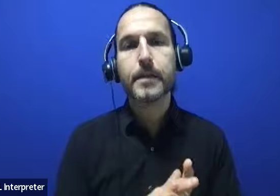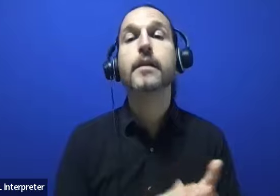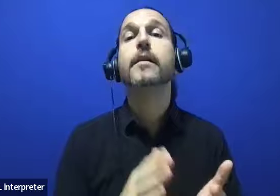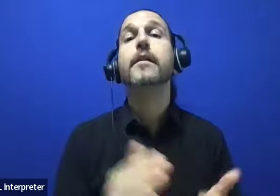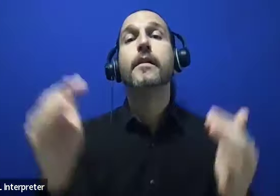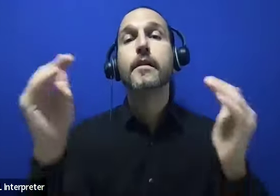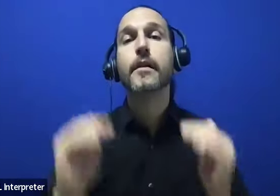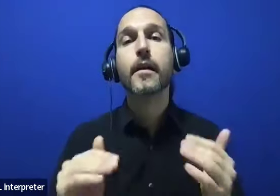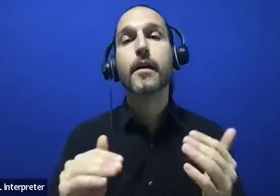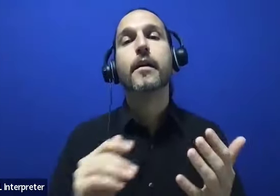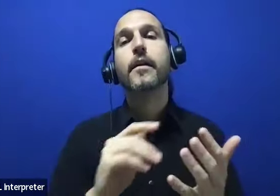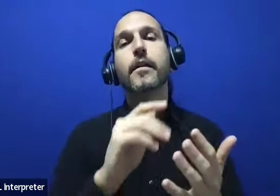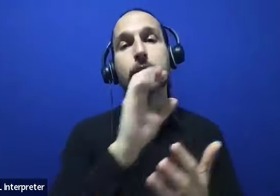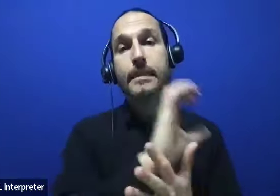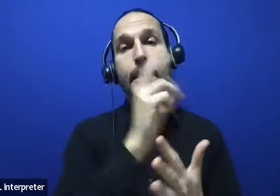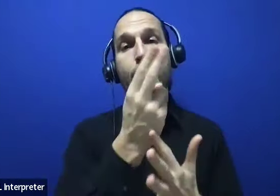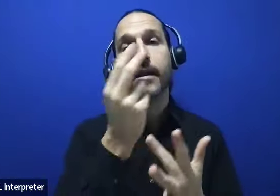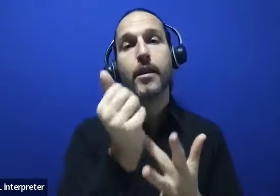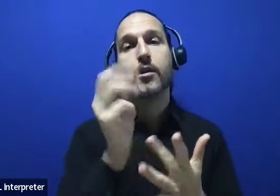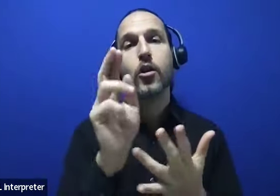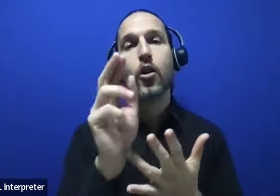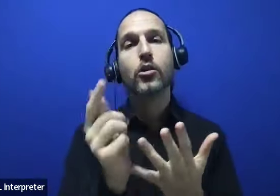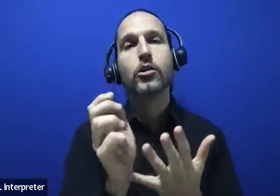G is for genital urinary anomalies.